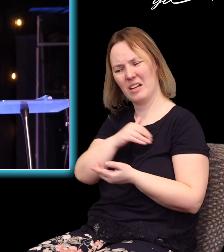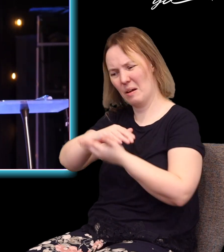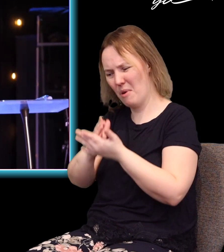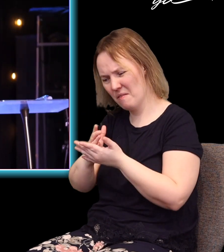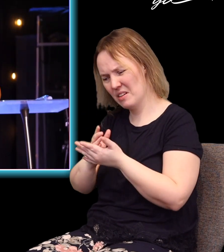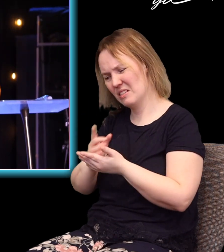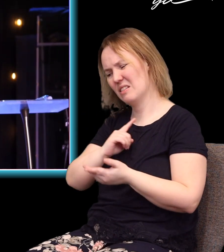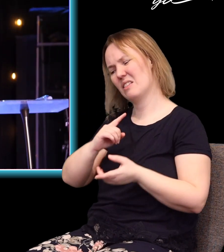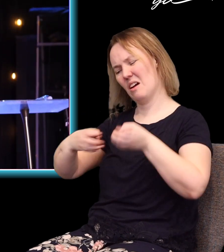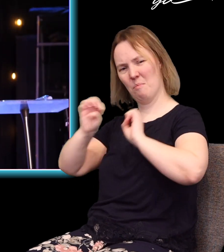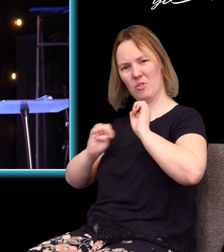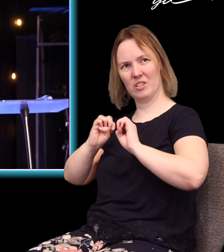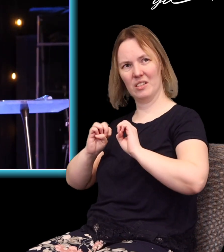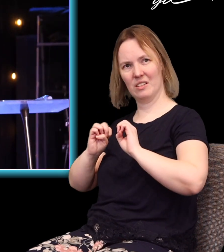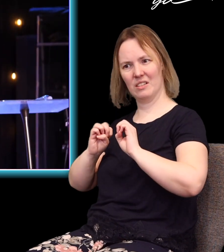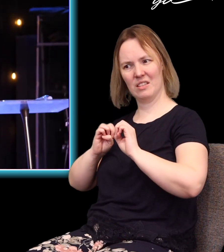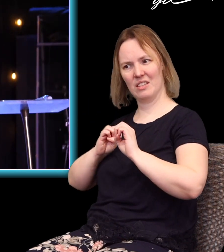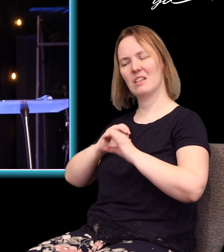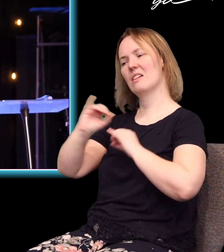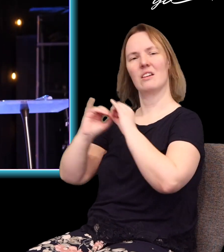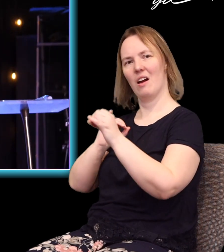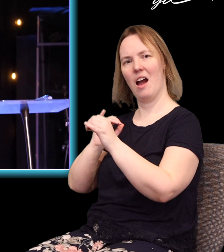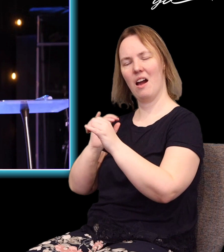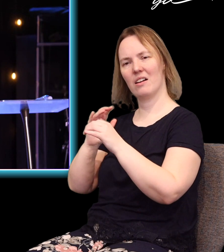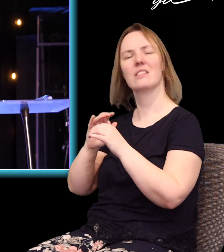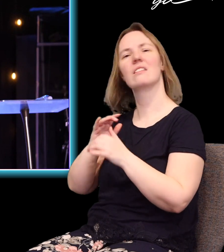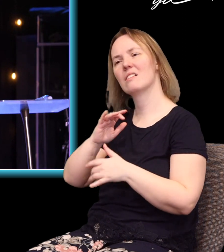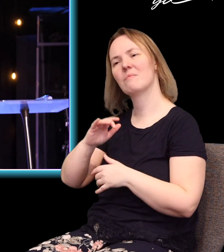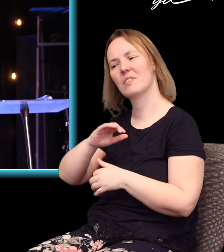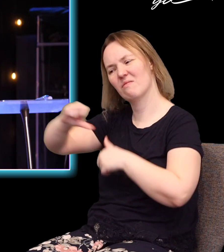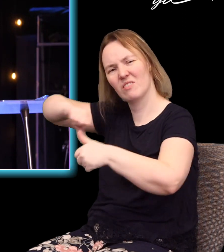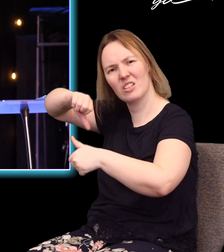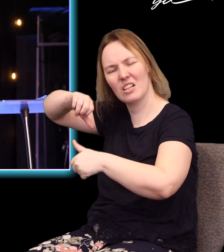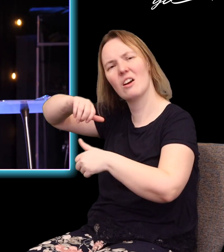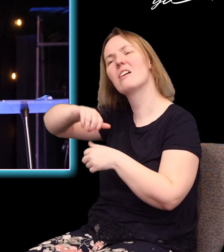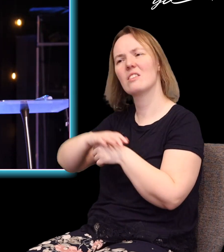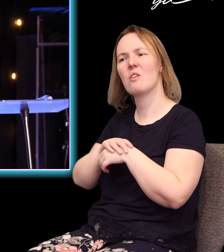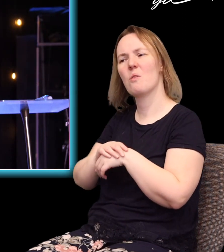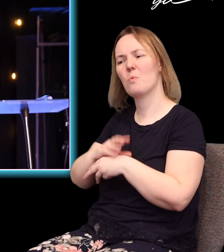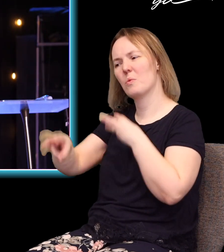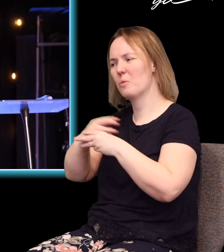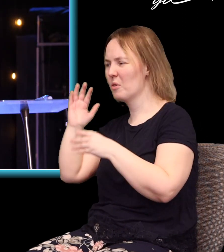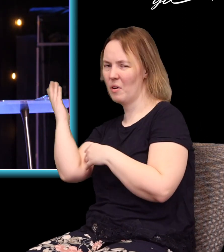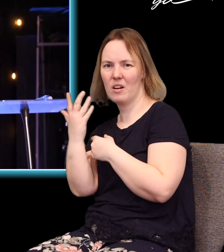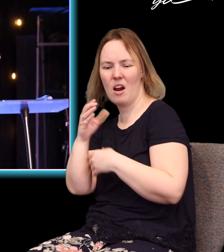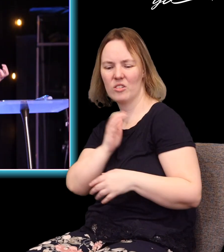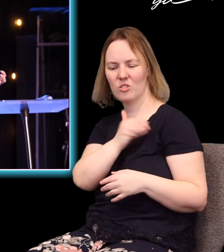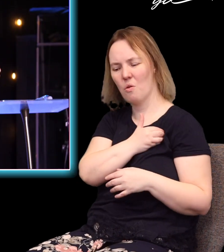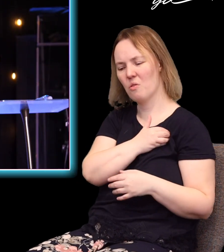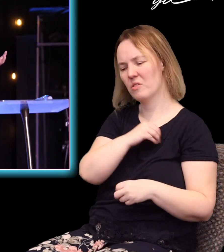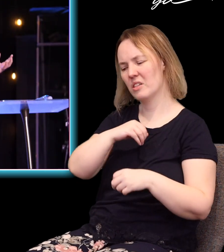of us emotionally that interacts with the world around us, tangible things. And so our soul is made up of